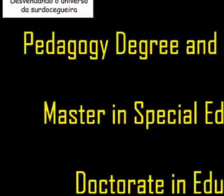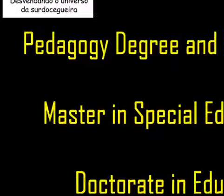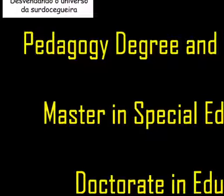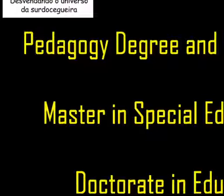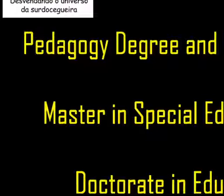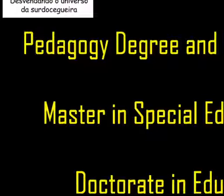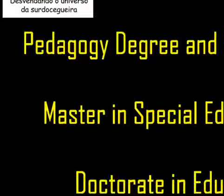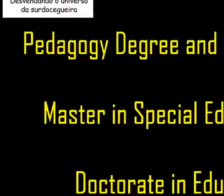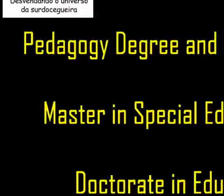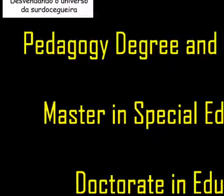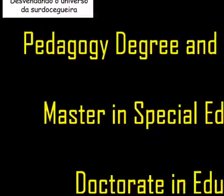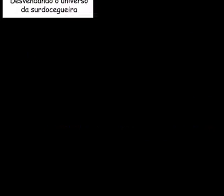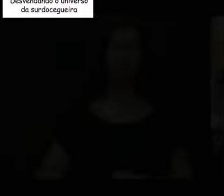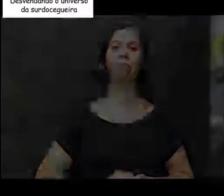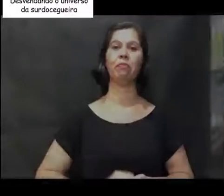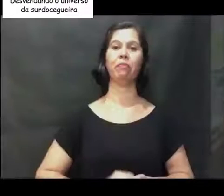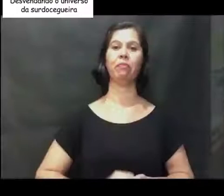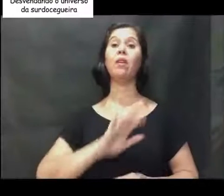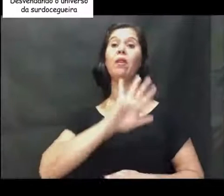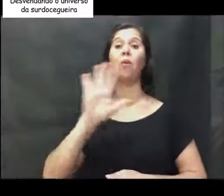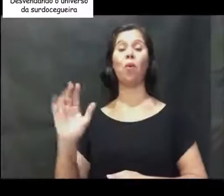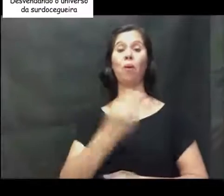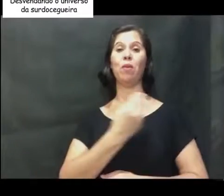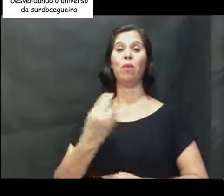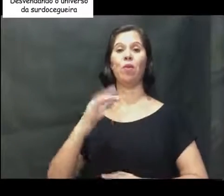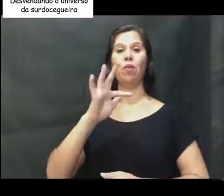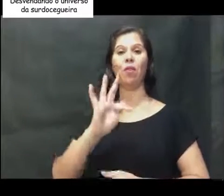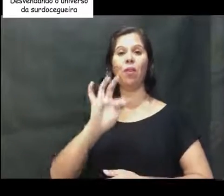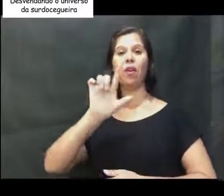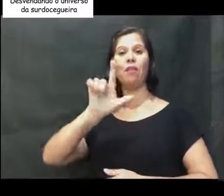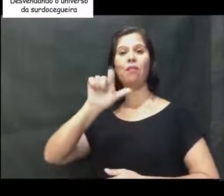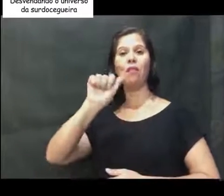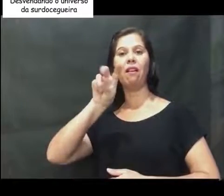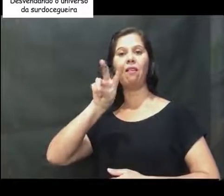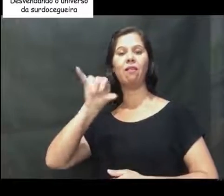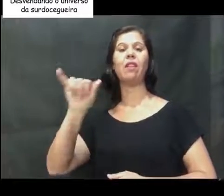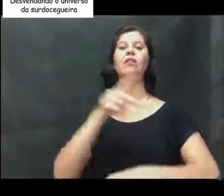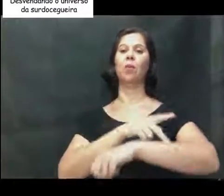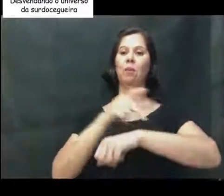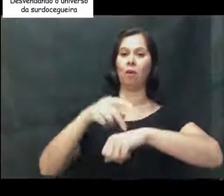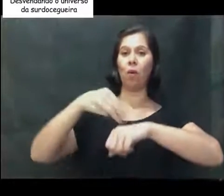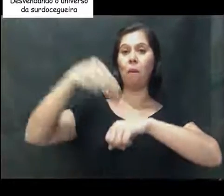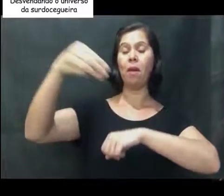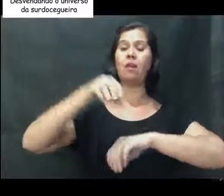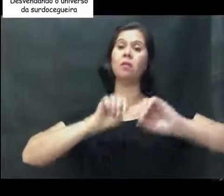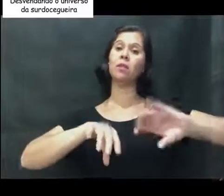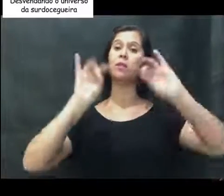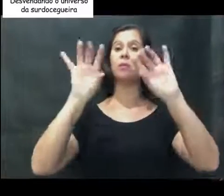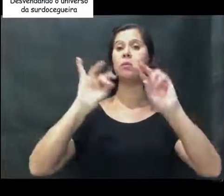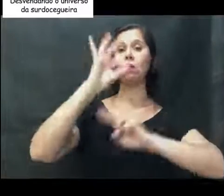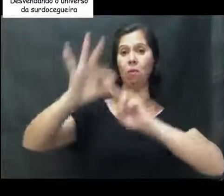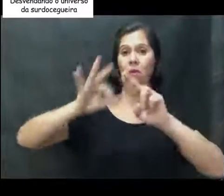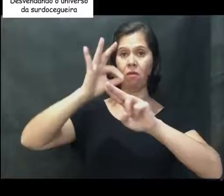Doctorate in Education from UERJ. Hi, I am Flavia. I am a pedagogue and Master in Special Education